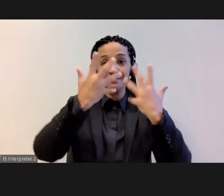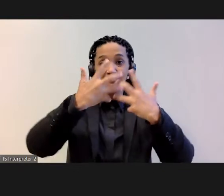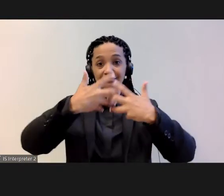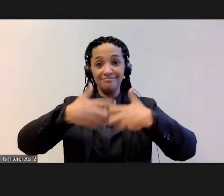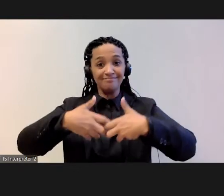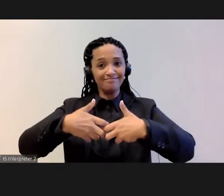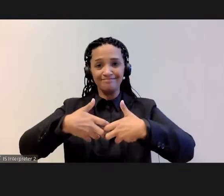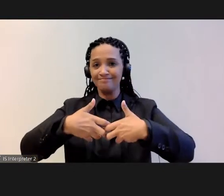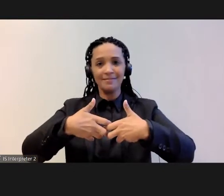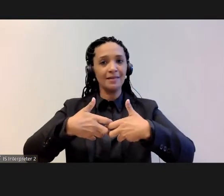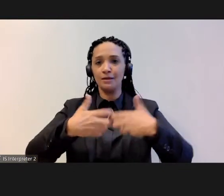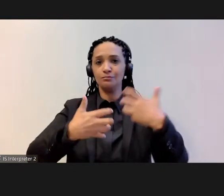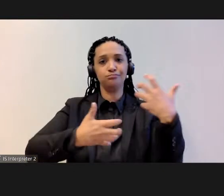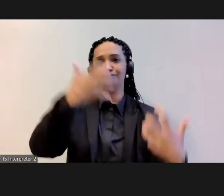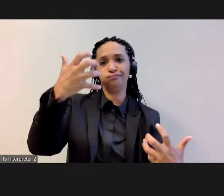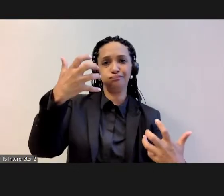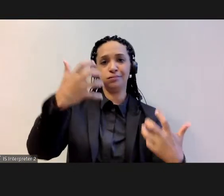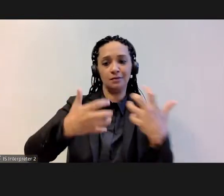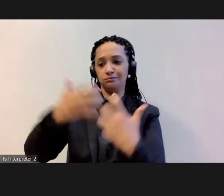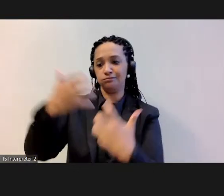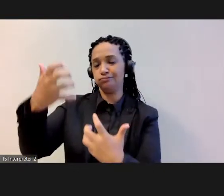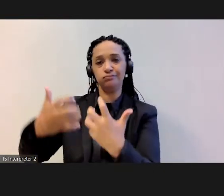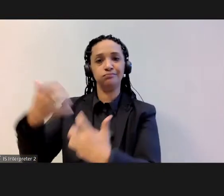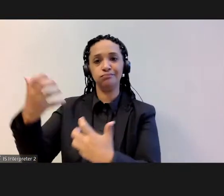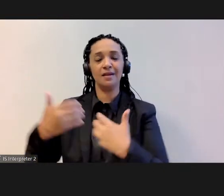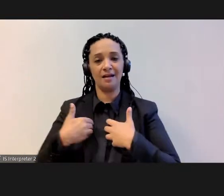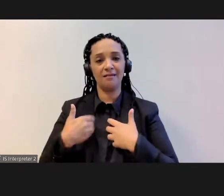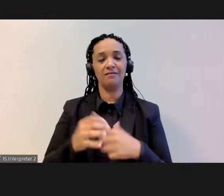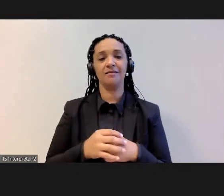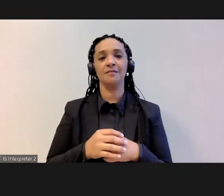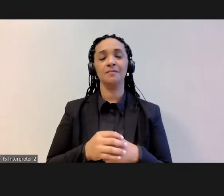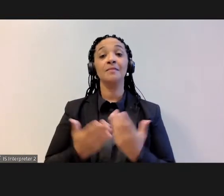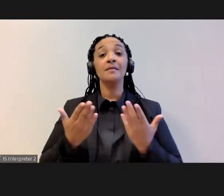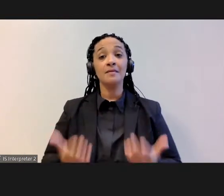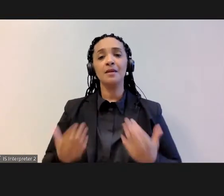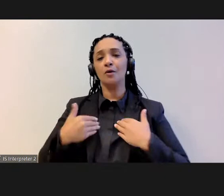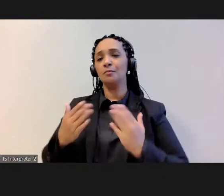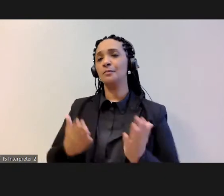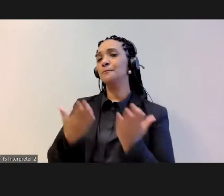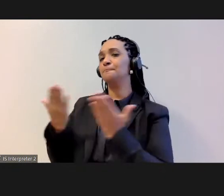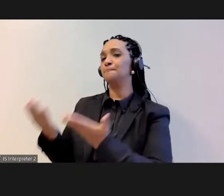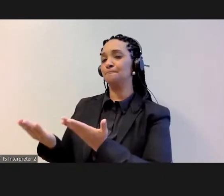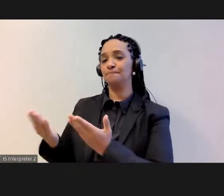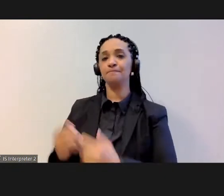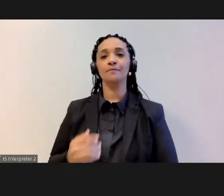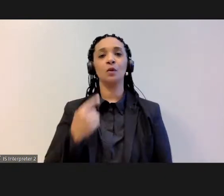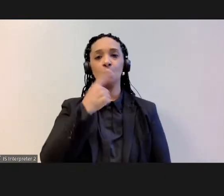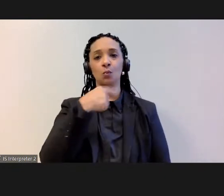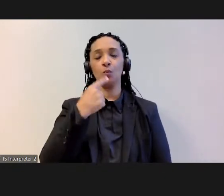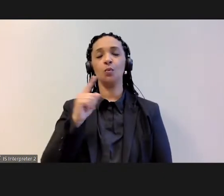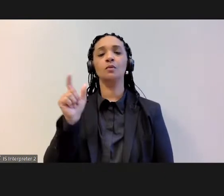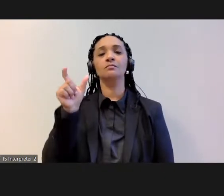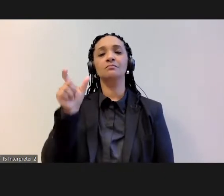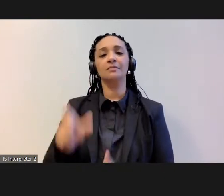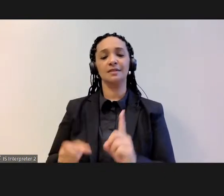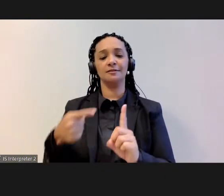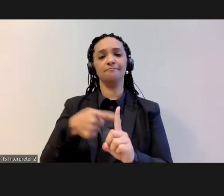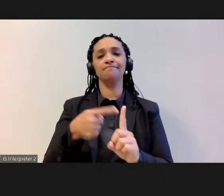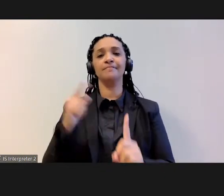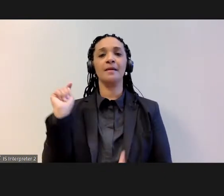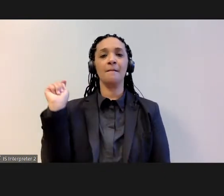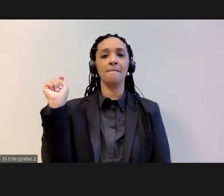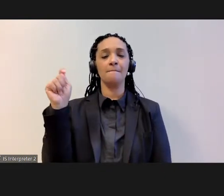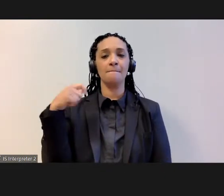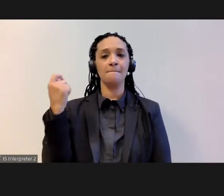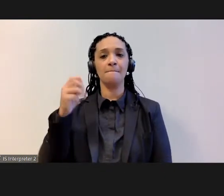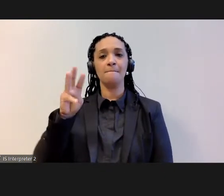data collection systems. I will be calling on my colleague from Malawi to